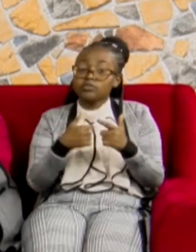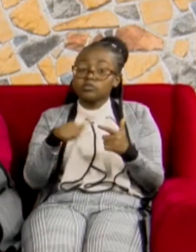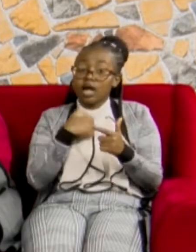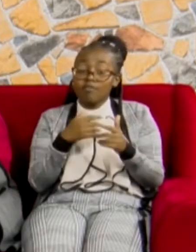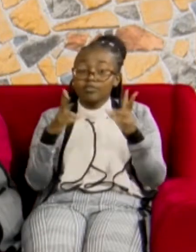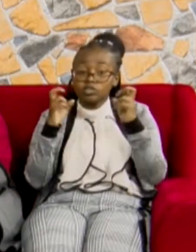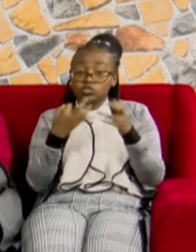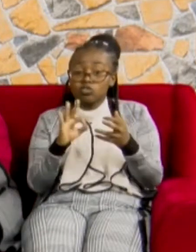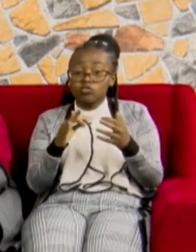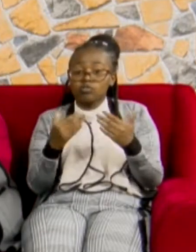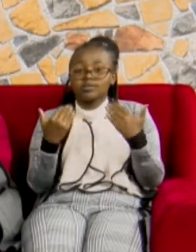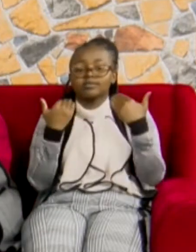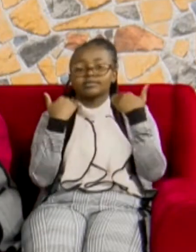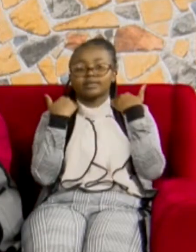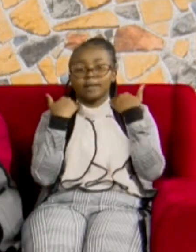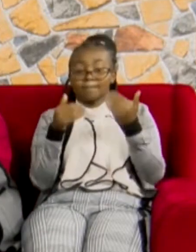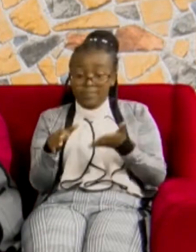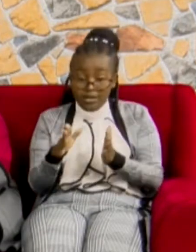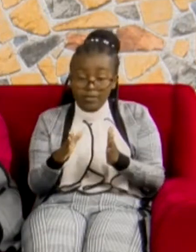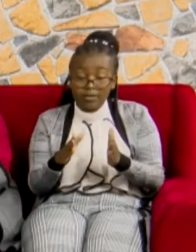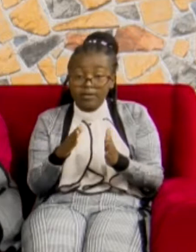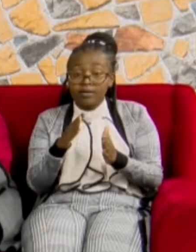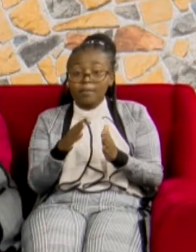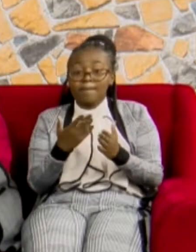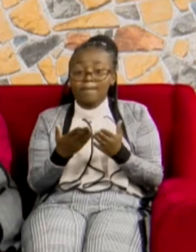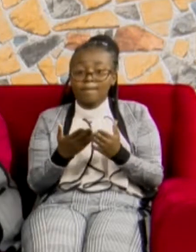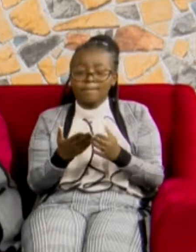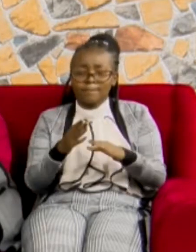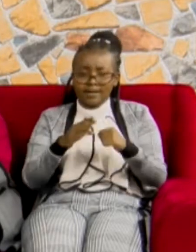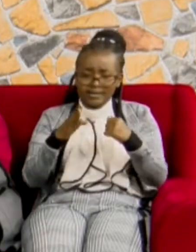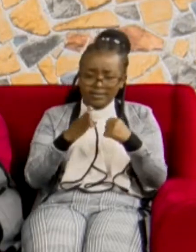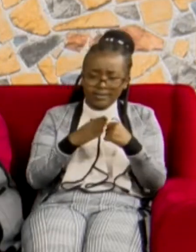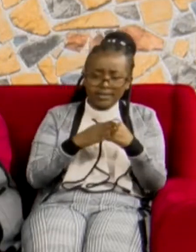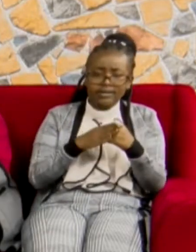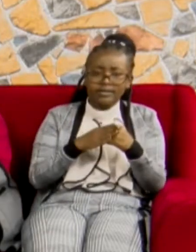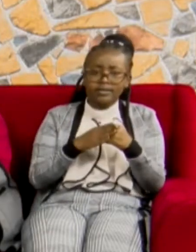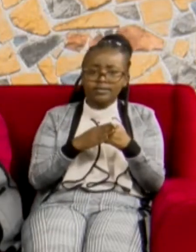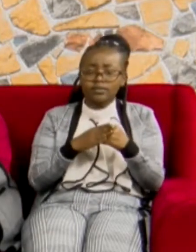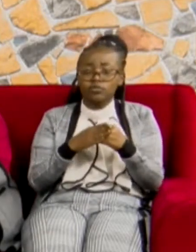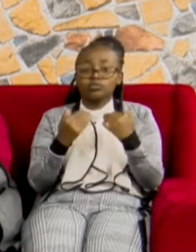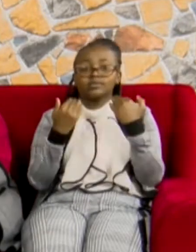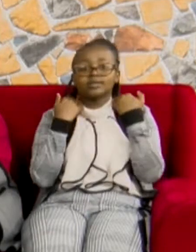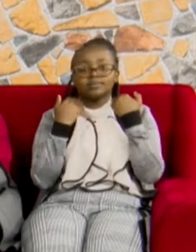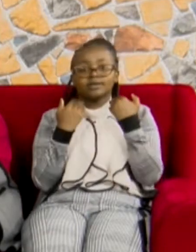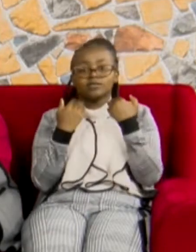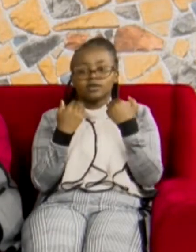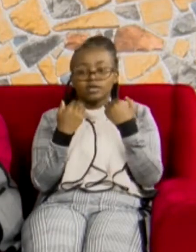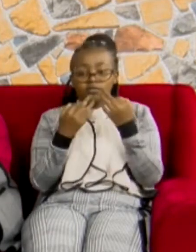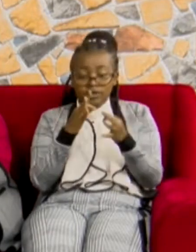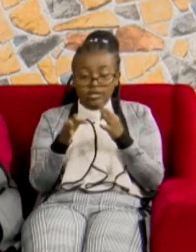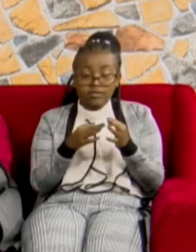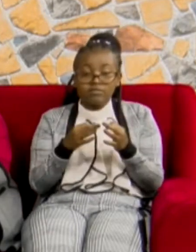this issue of like sleeping pattern. Like, you're supposed to be in bed at 9 latest. But then even if I put you to bed, even